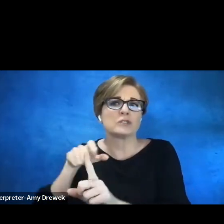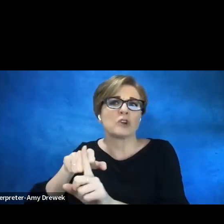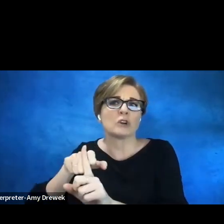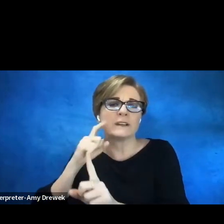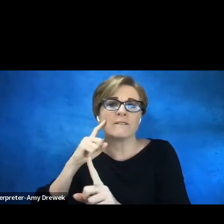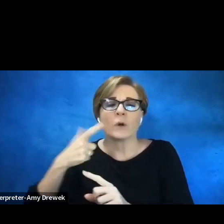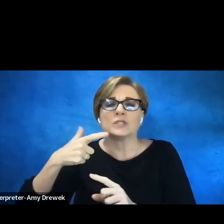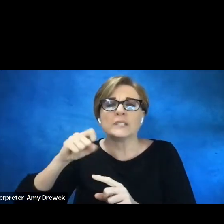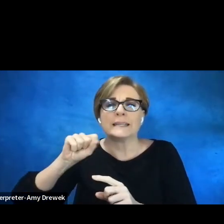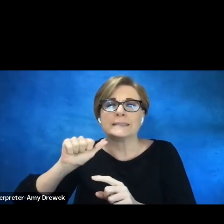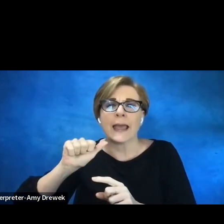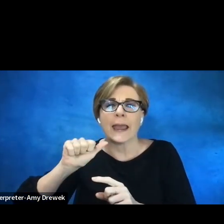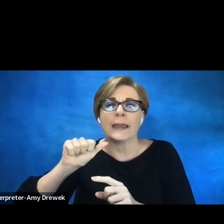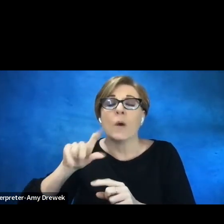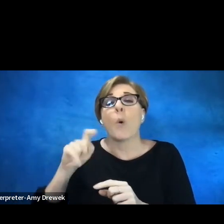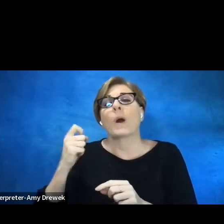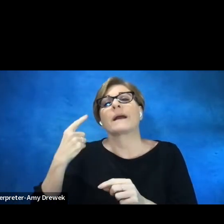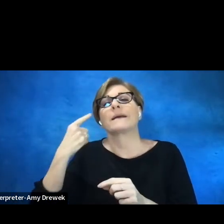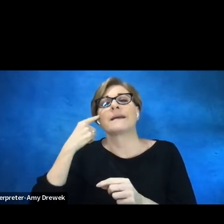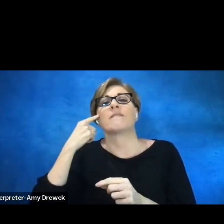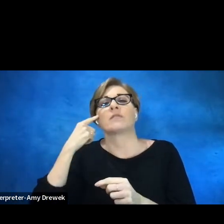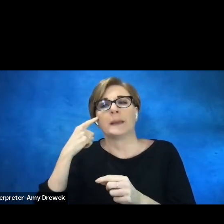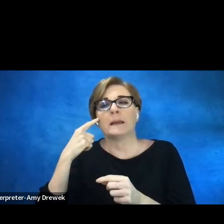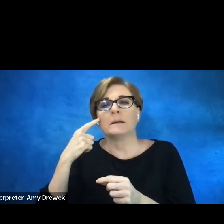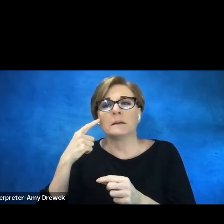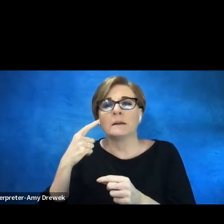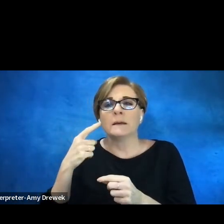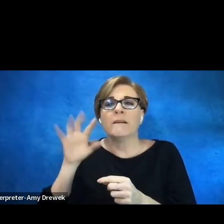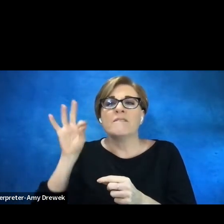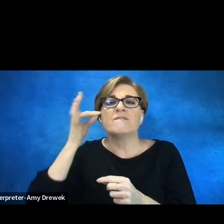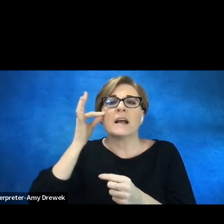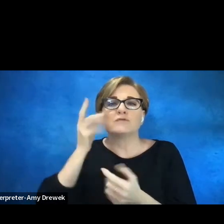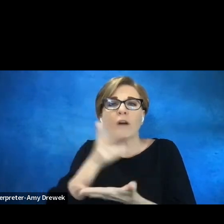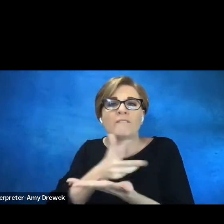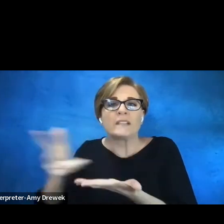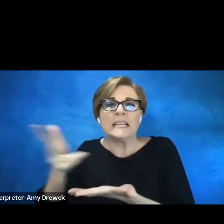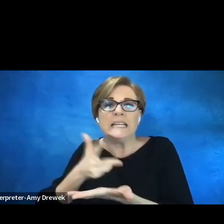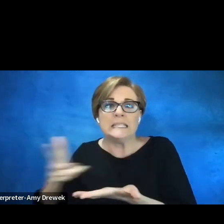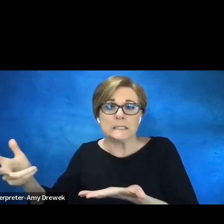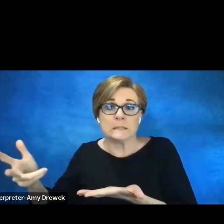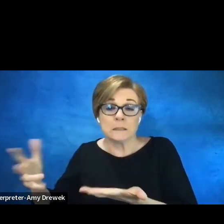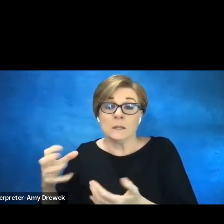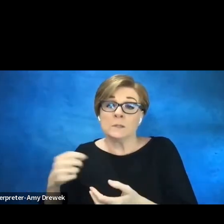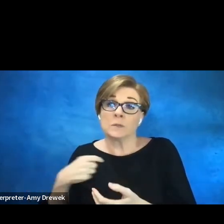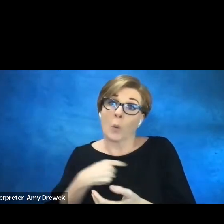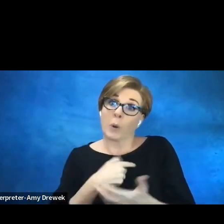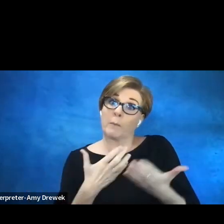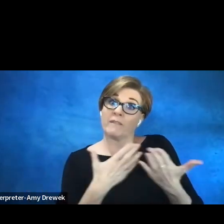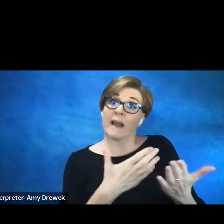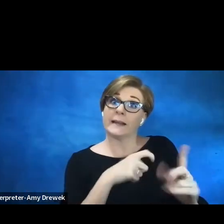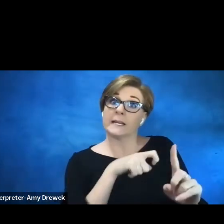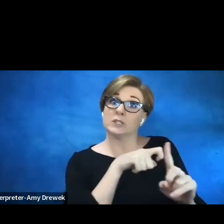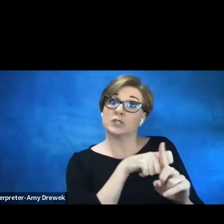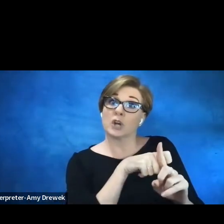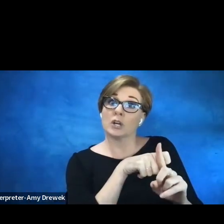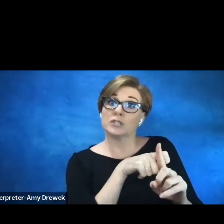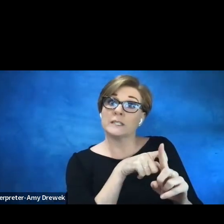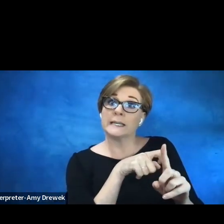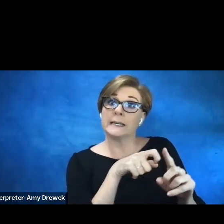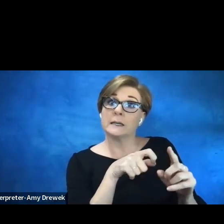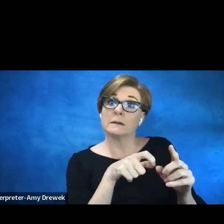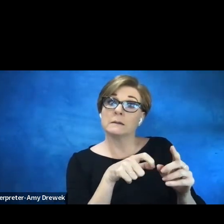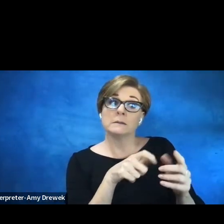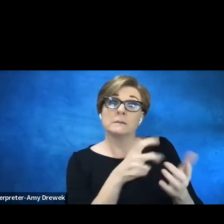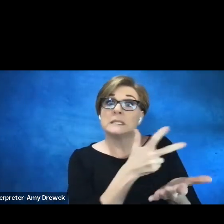our government-wide federal fleet. And so in addition to providing these accessible charging